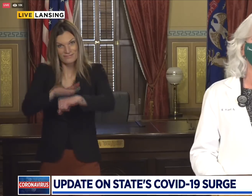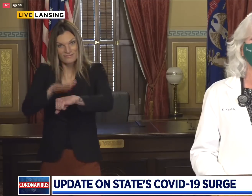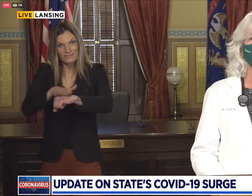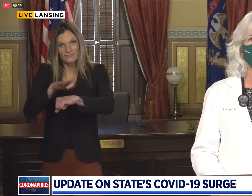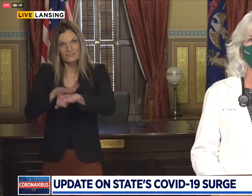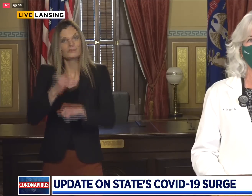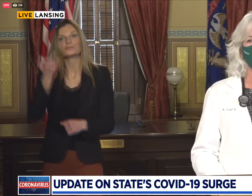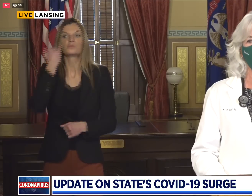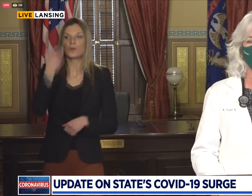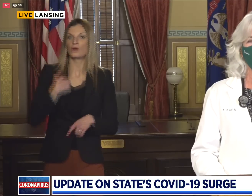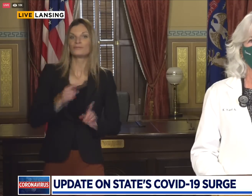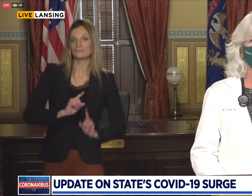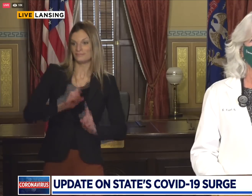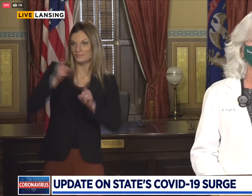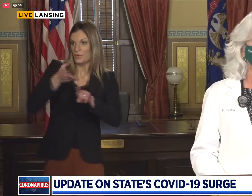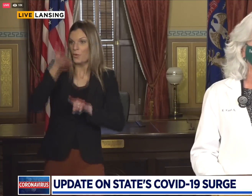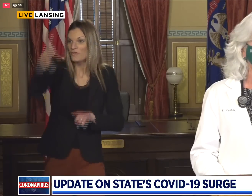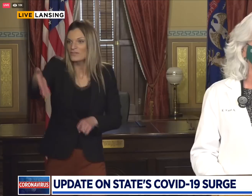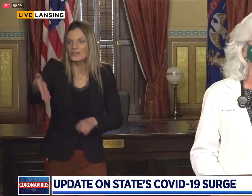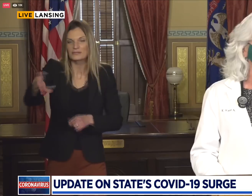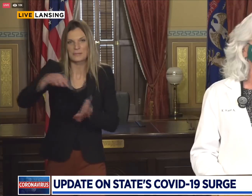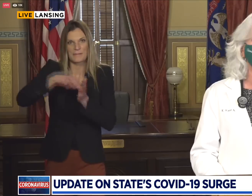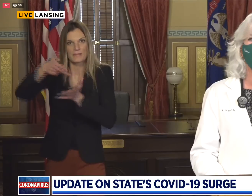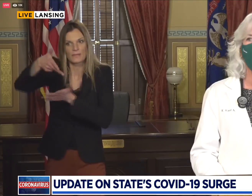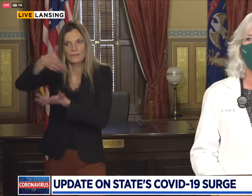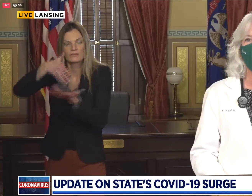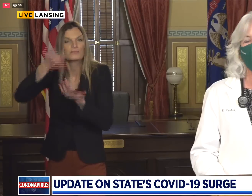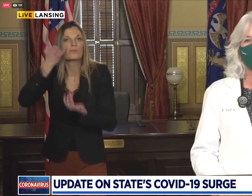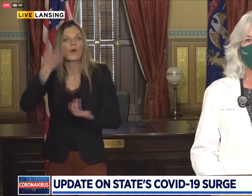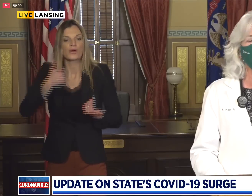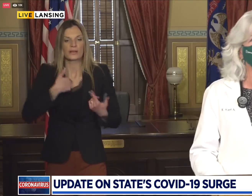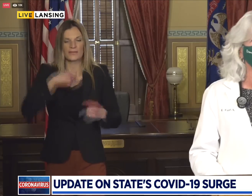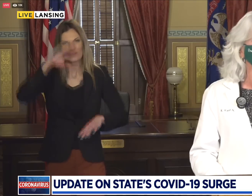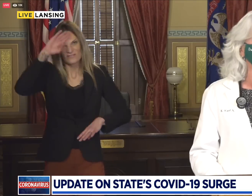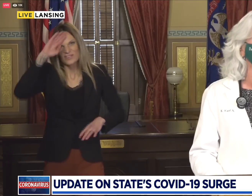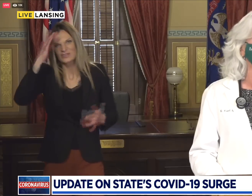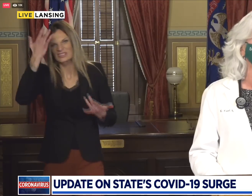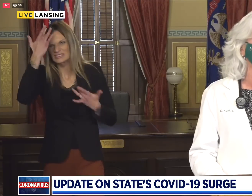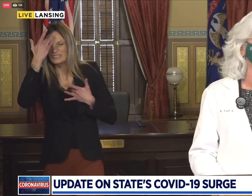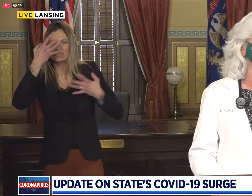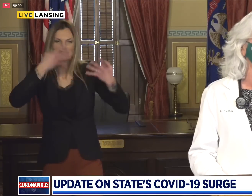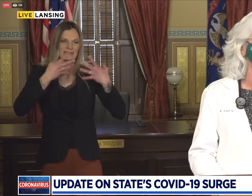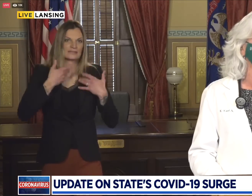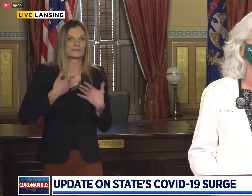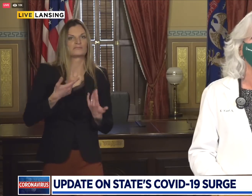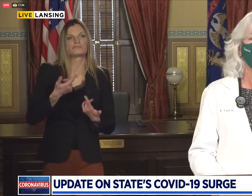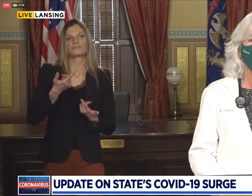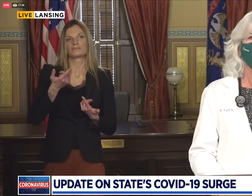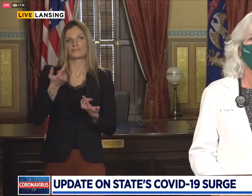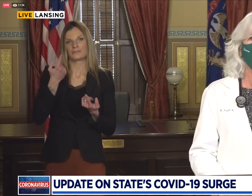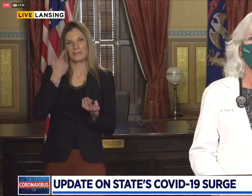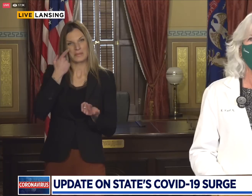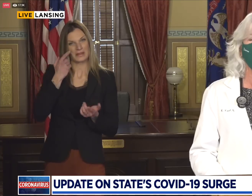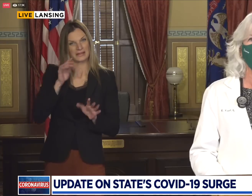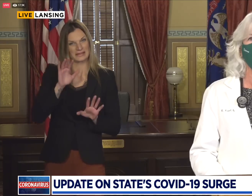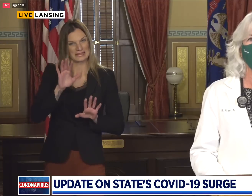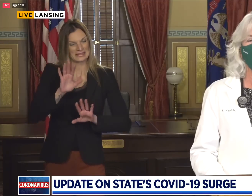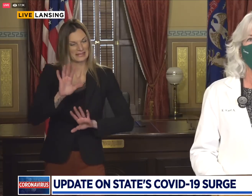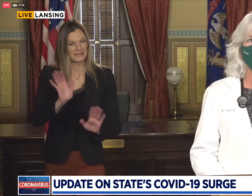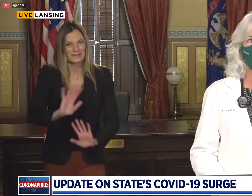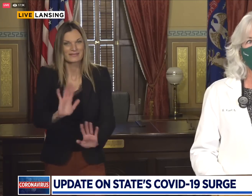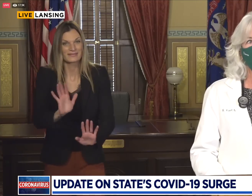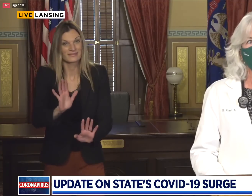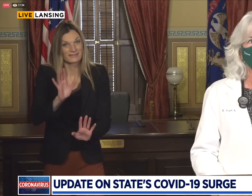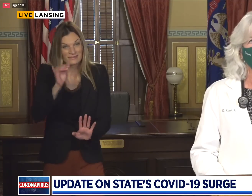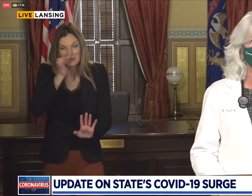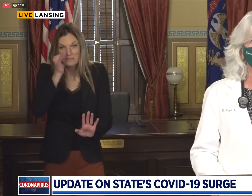come into contact with. If you have a cold symptom and you're just sure you couldn't have coronavirus, realize that